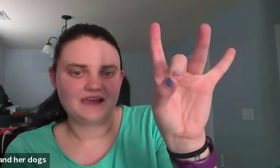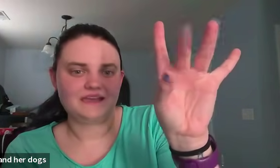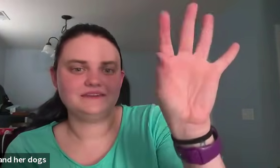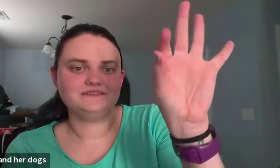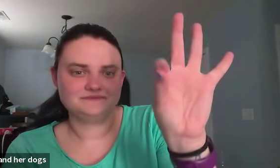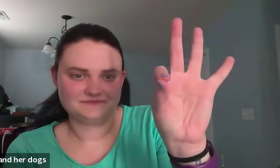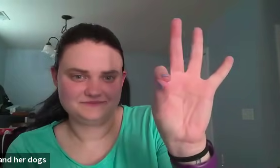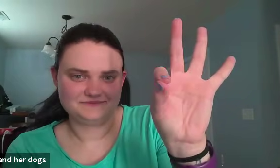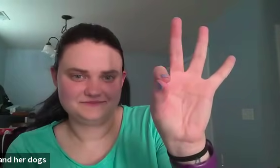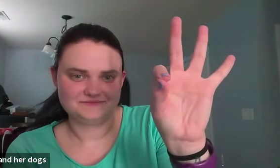9,